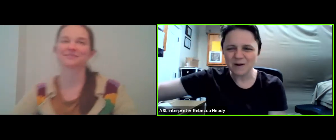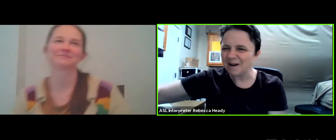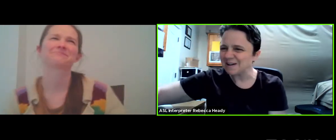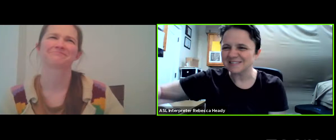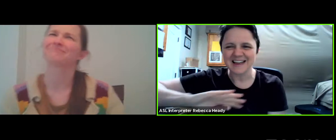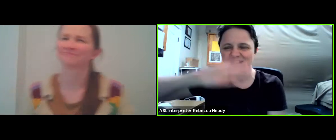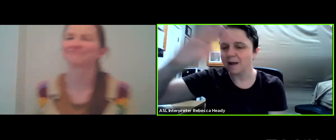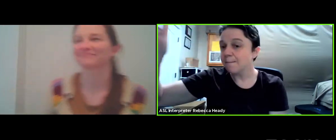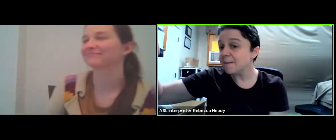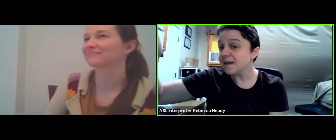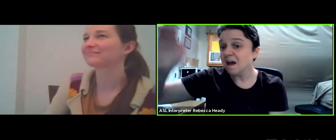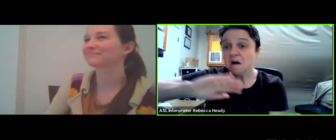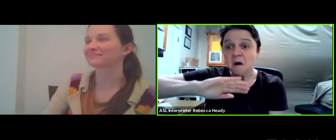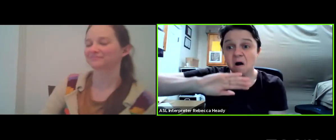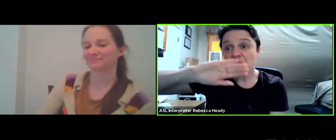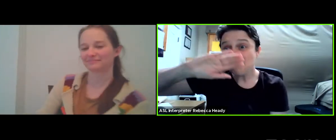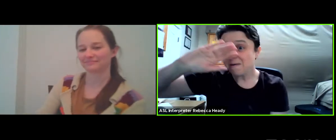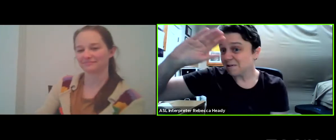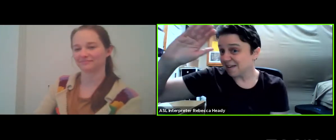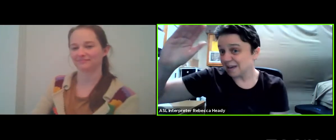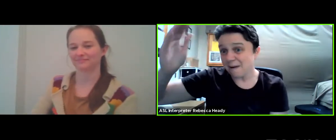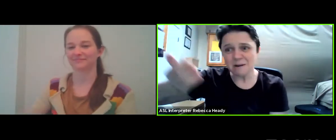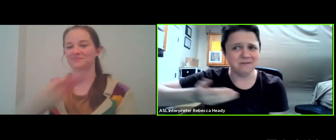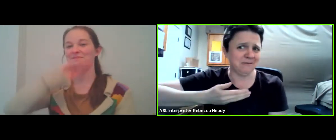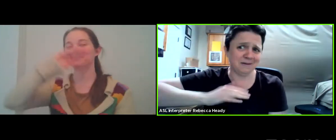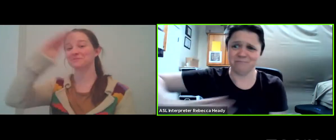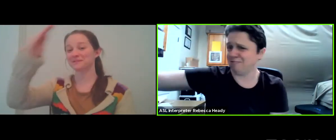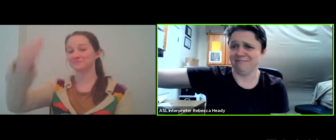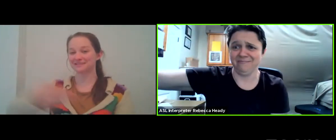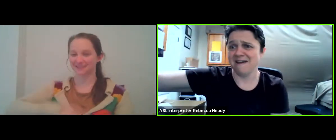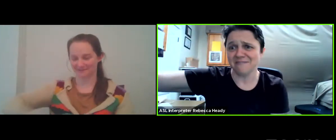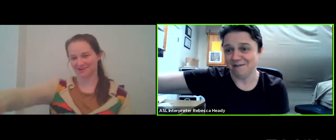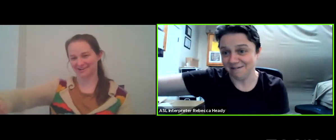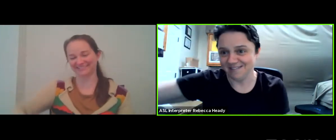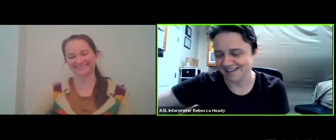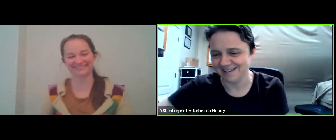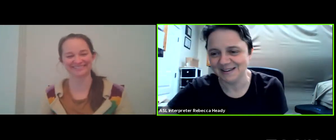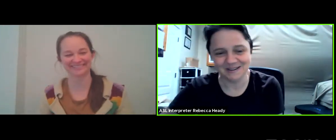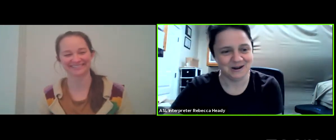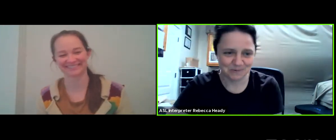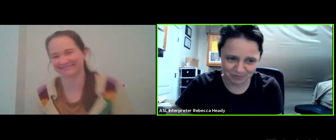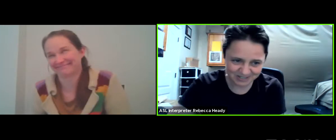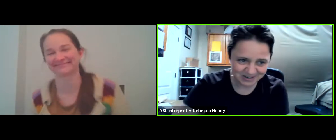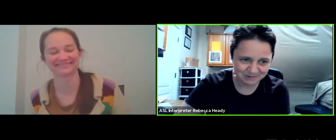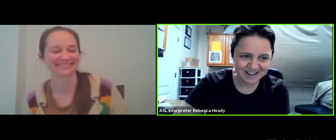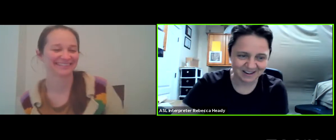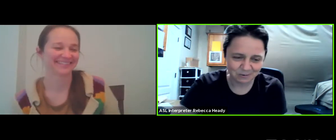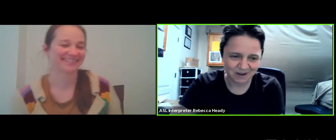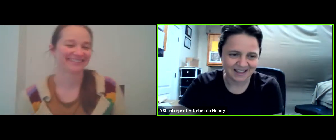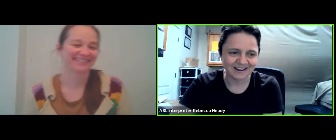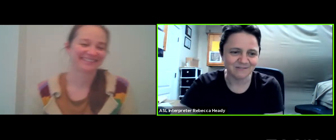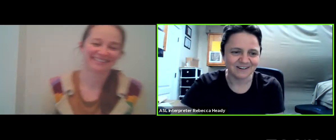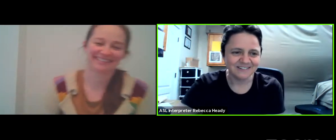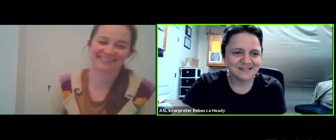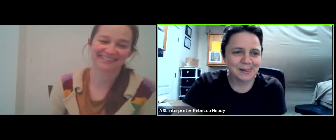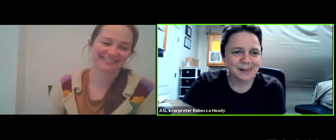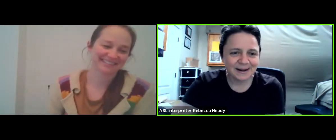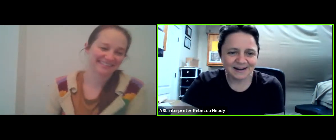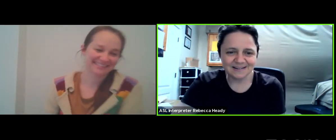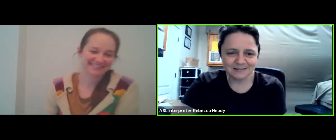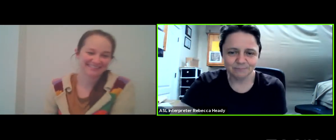then the round part, like maybe you're thinking about it, but maybe never. like, push it away. No way,